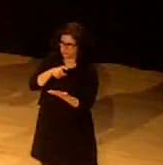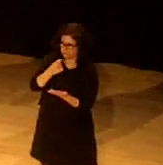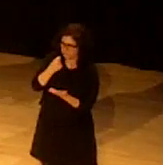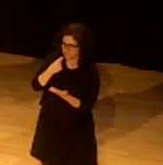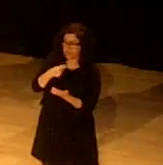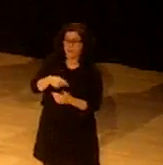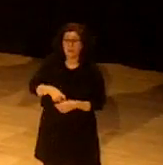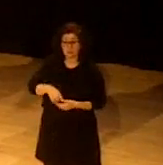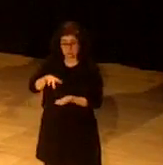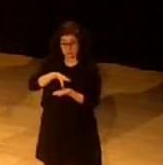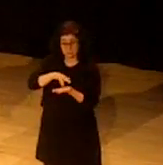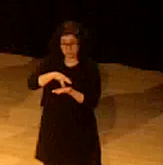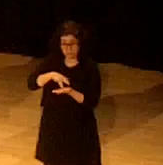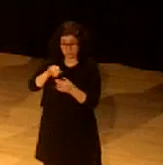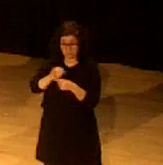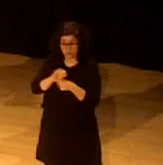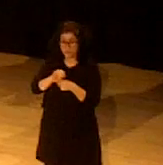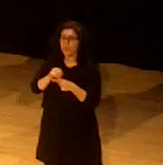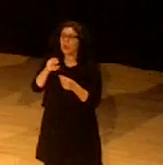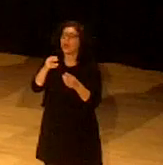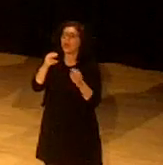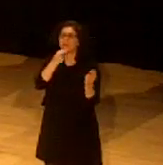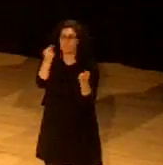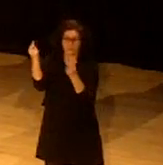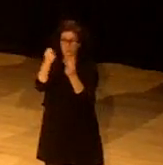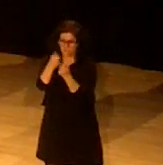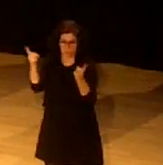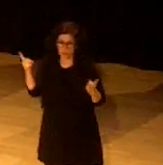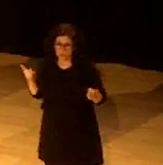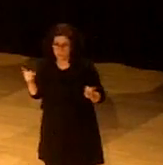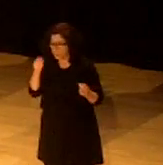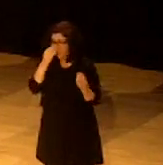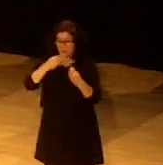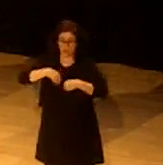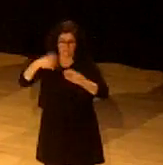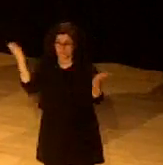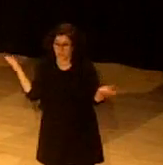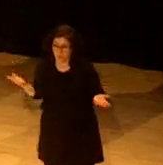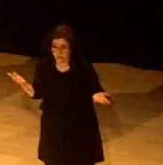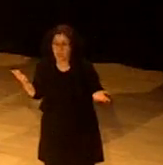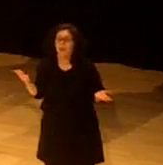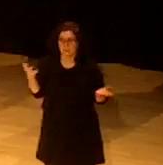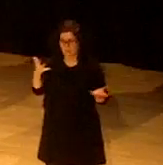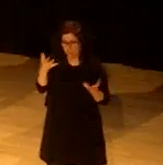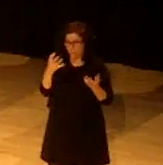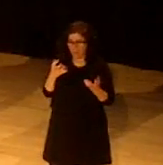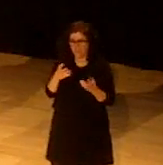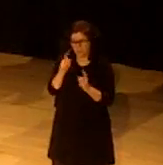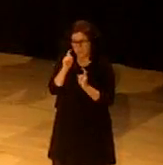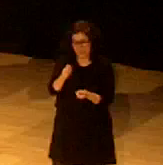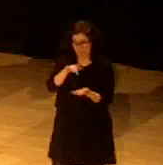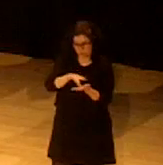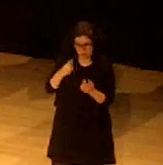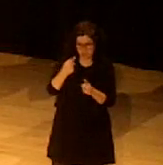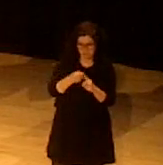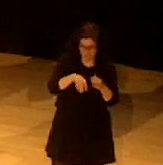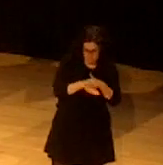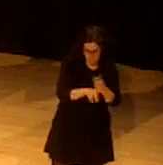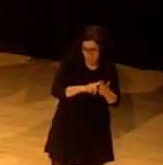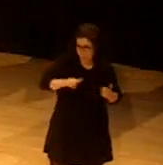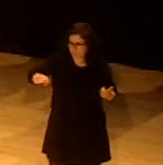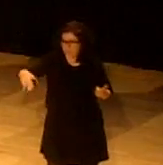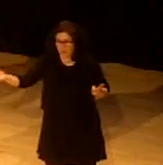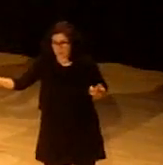industry doesn't give a fuck about anybody except having them on drugs from the cradle to the grave. That's their absolute bottom